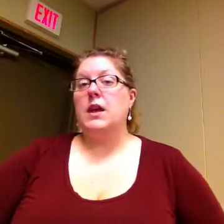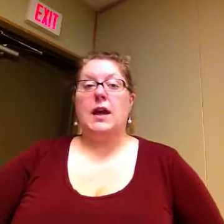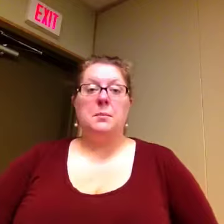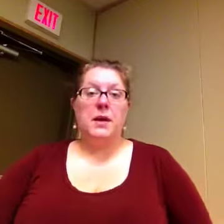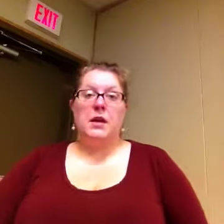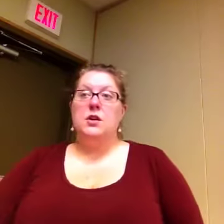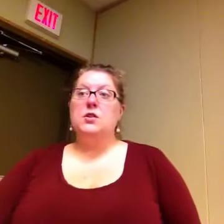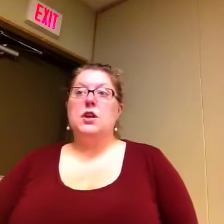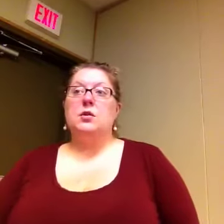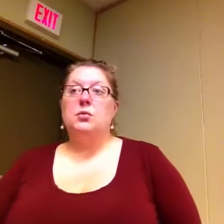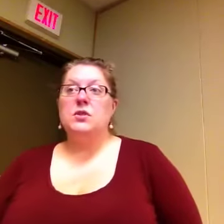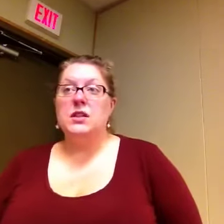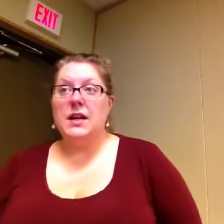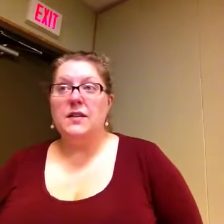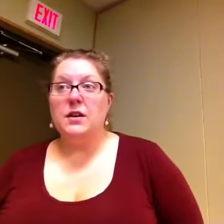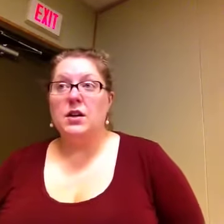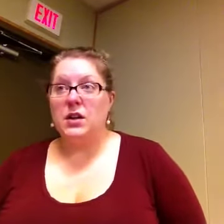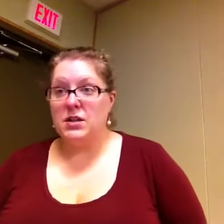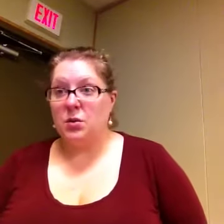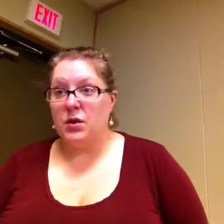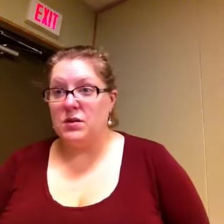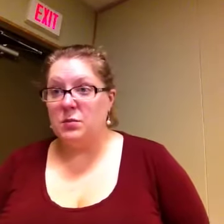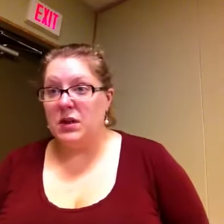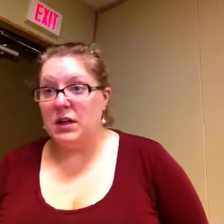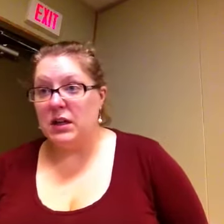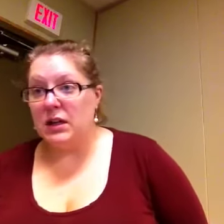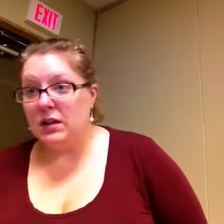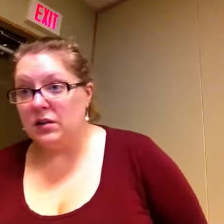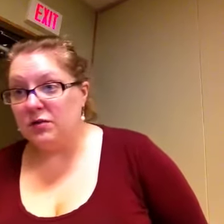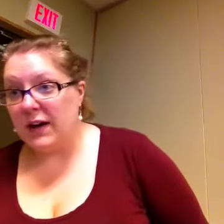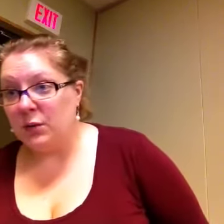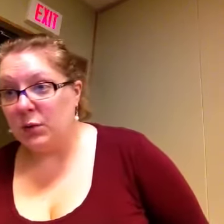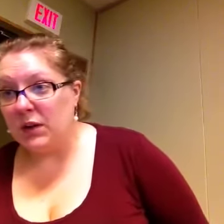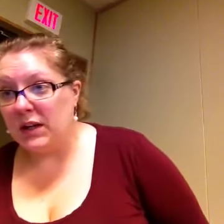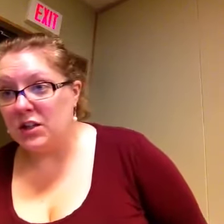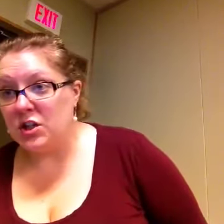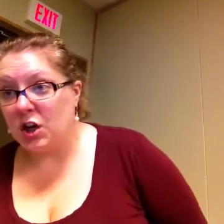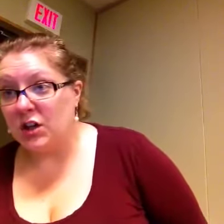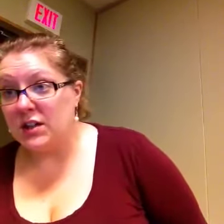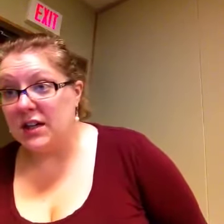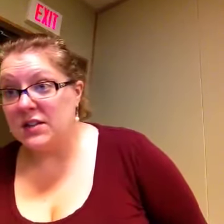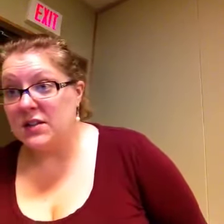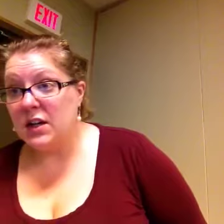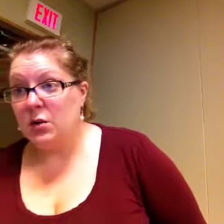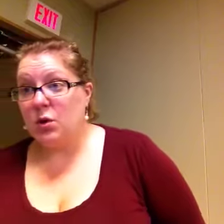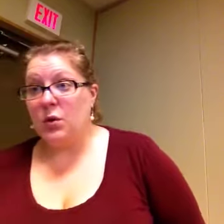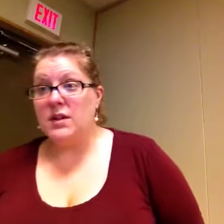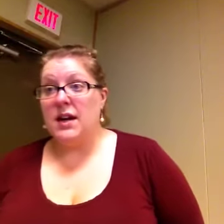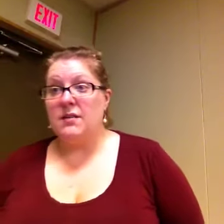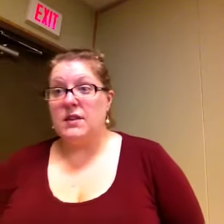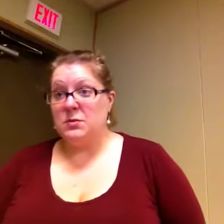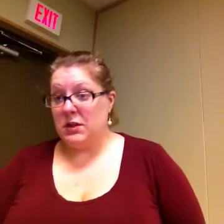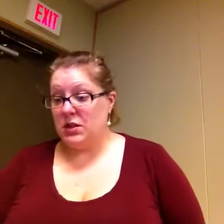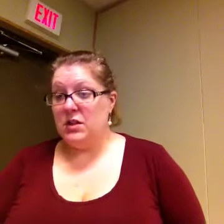Okay, so together it's going to be the following when you get to darkness. We're going to have these pitches.